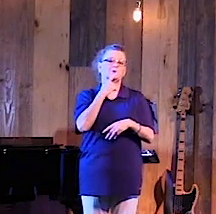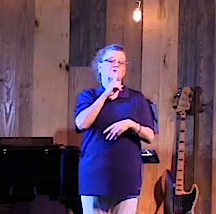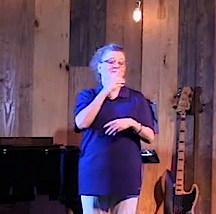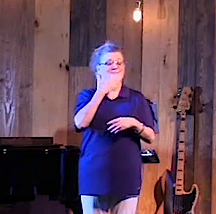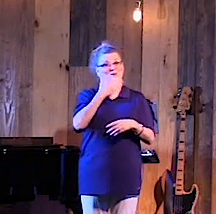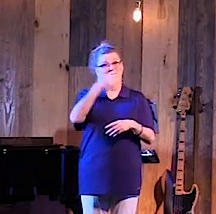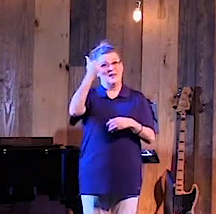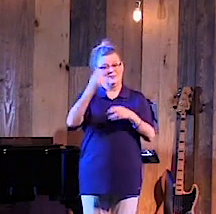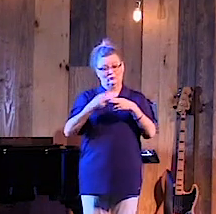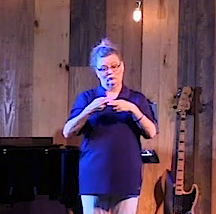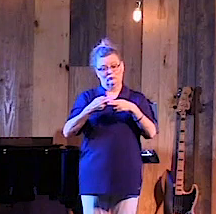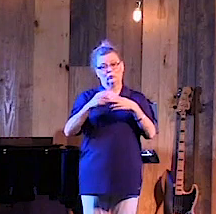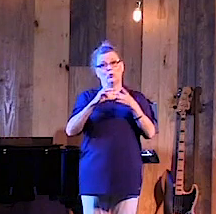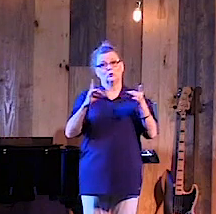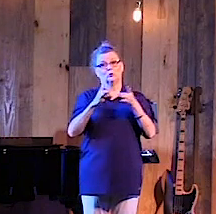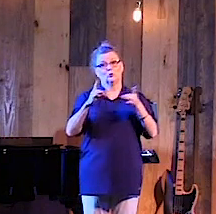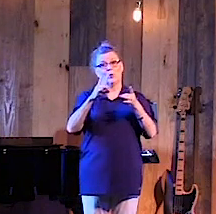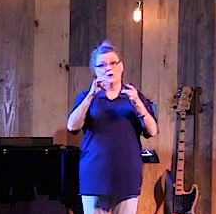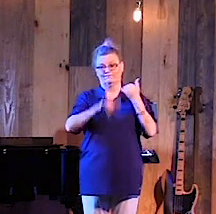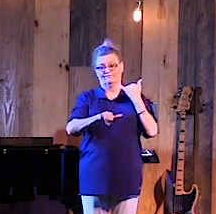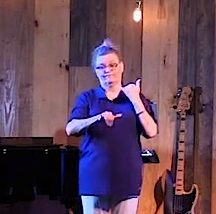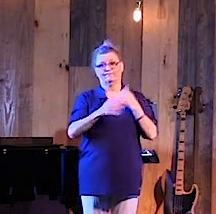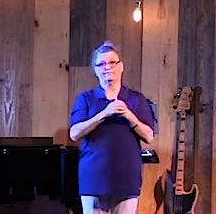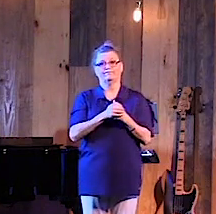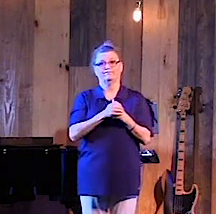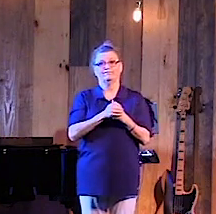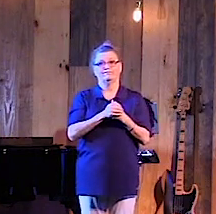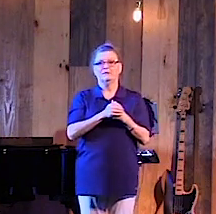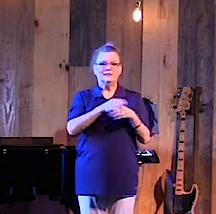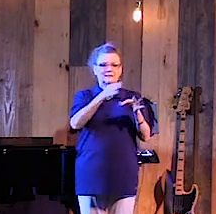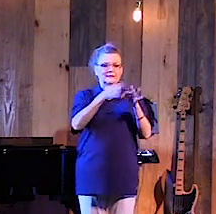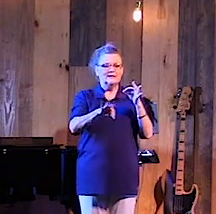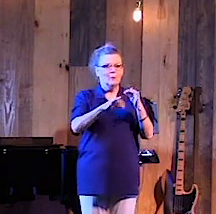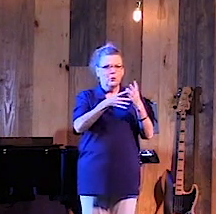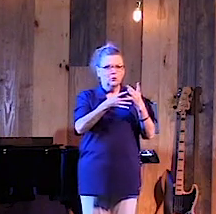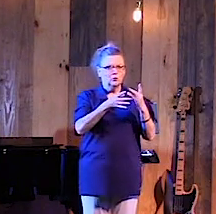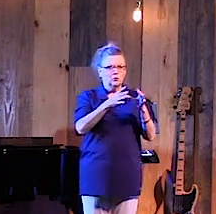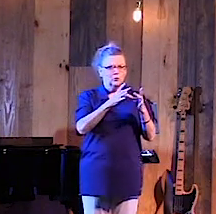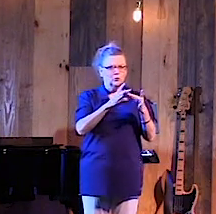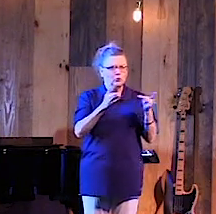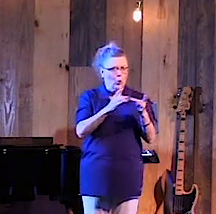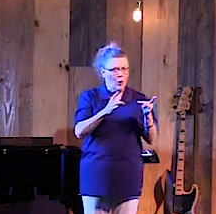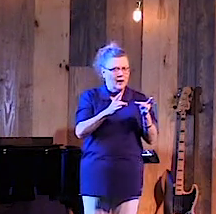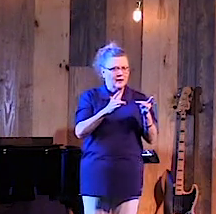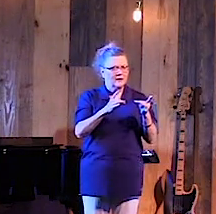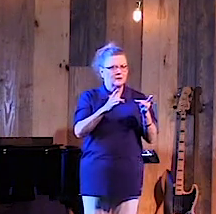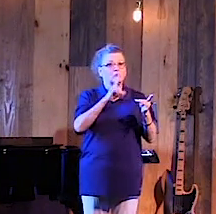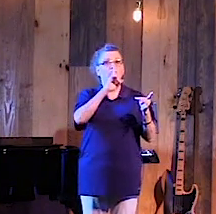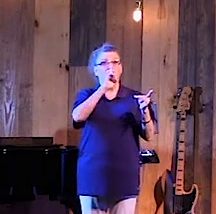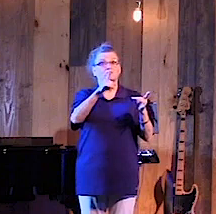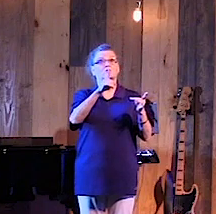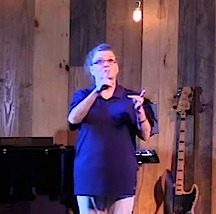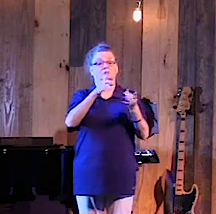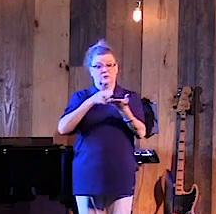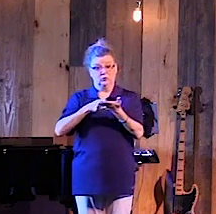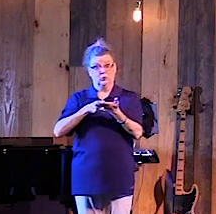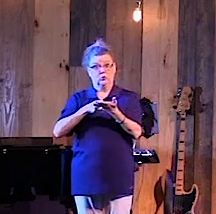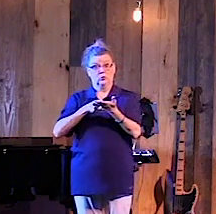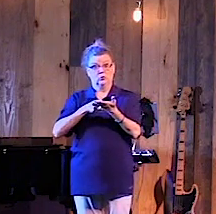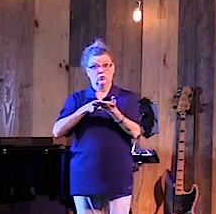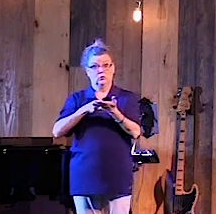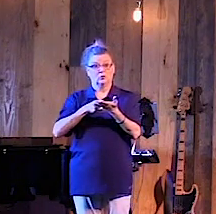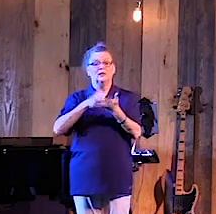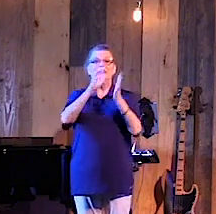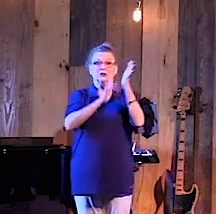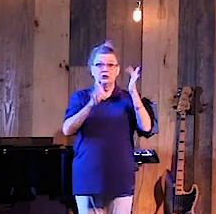written. This morning, I don't want you to hear it as a simple story. I want you to hear it really as the truth. This is a story that Jesus told